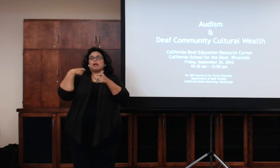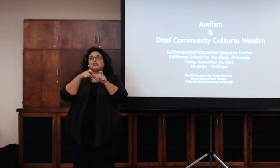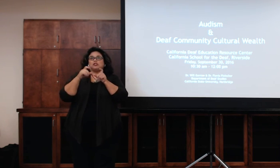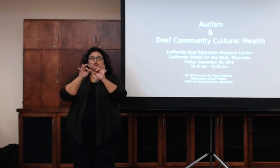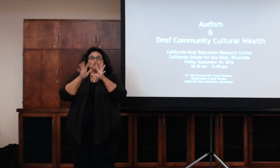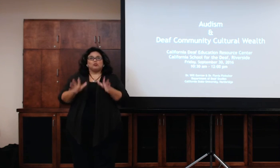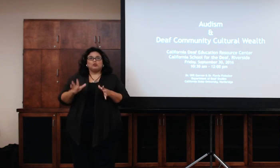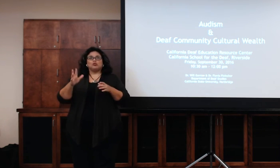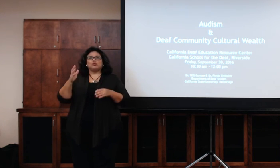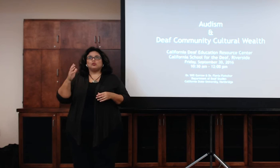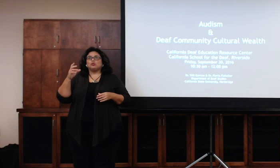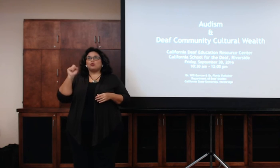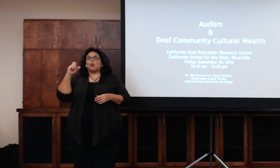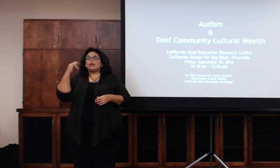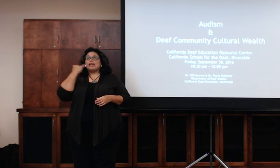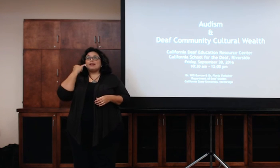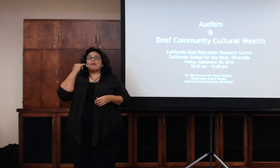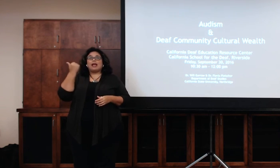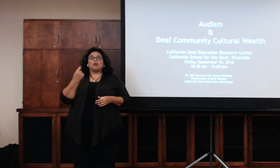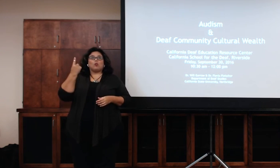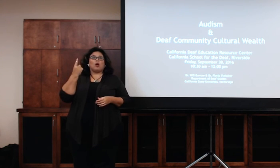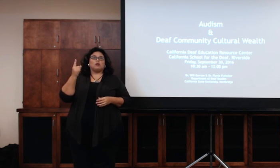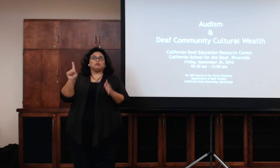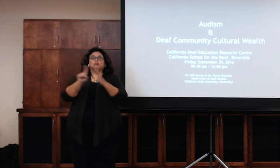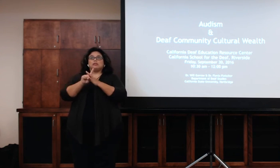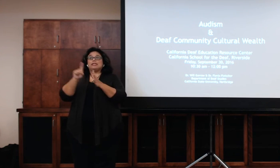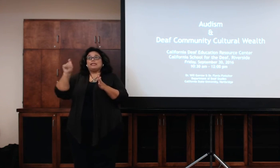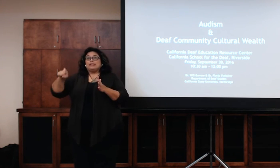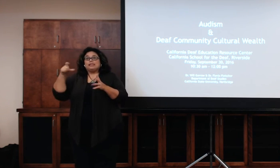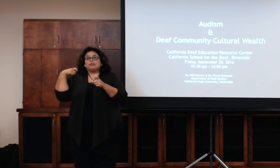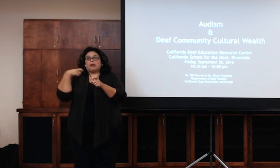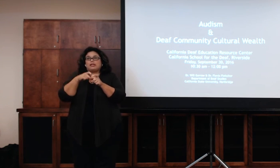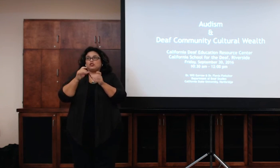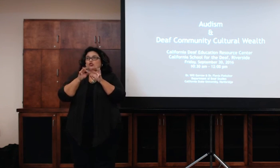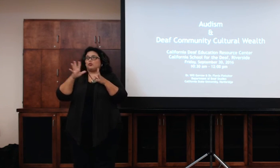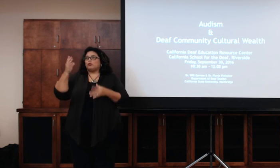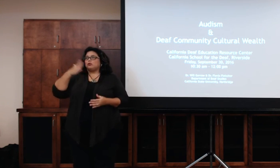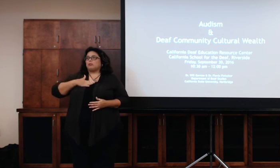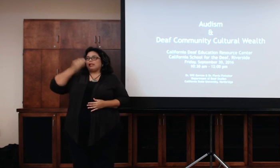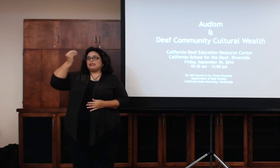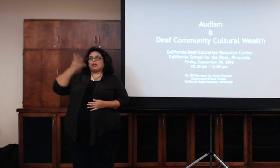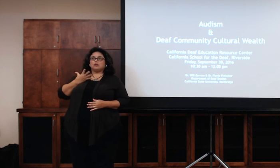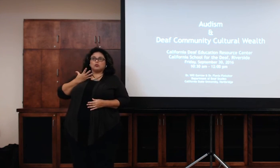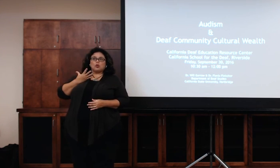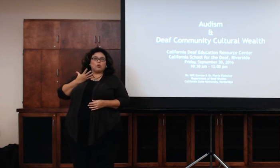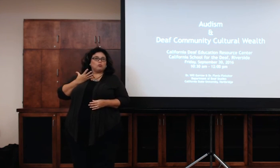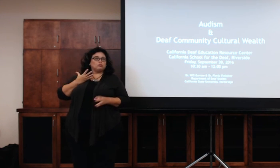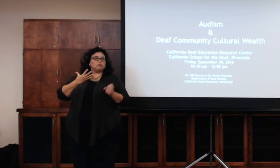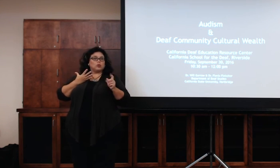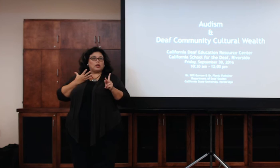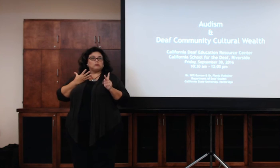we do have Spanish interpreters, so if you need Spanish interpreters, please let us know.